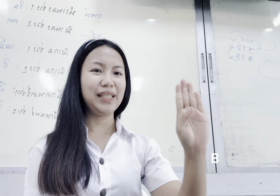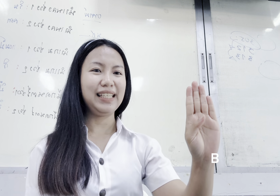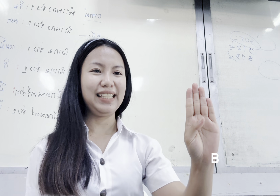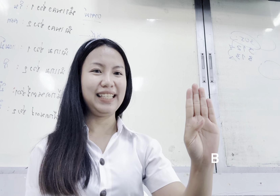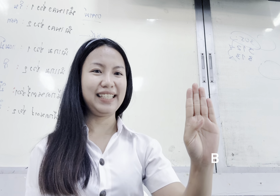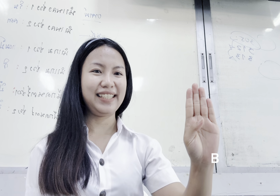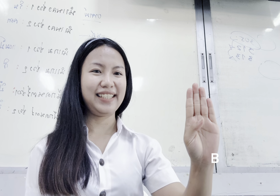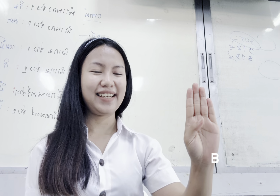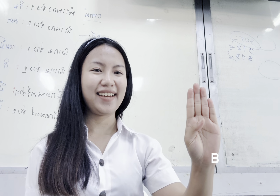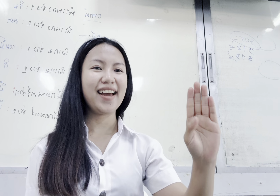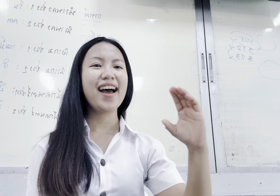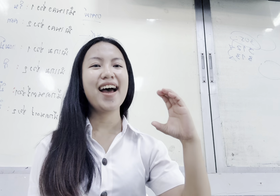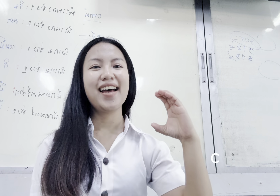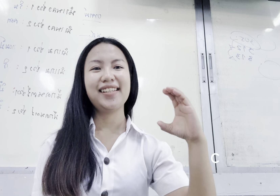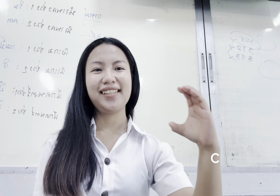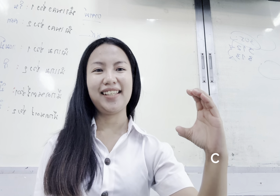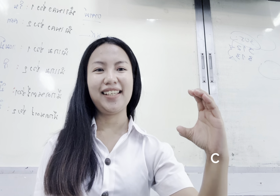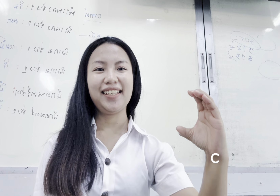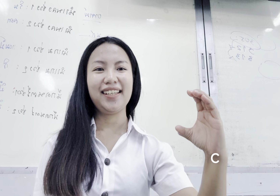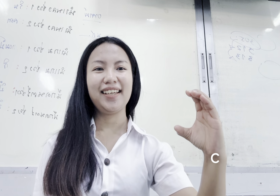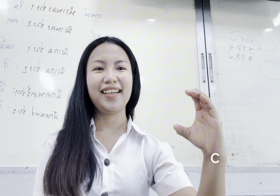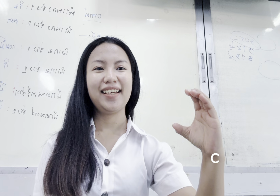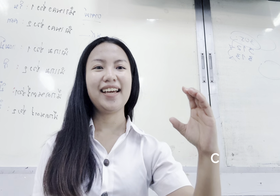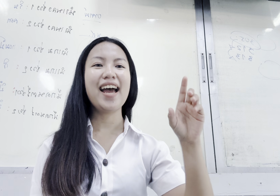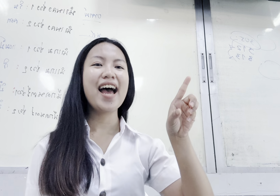B, C,